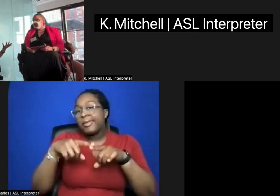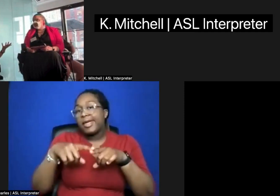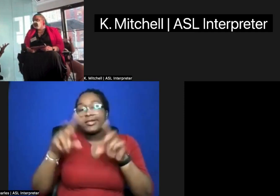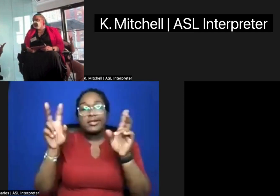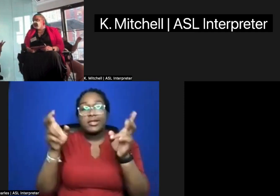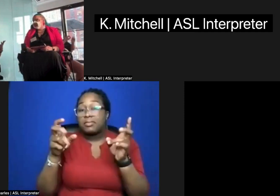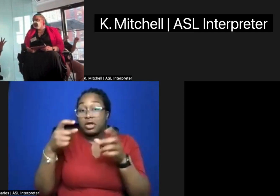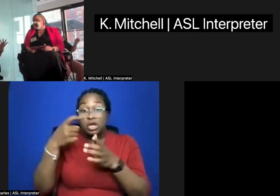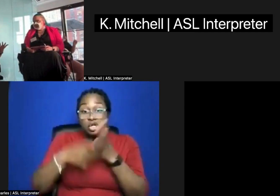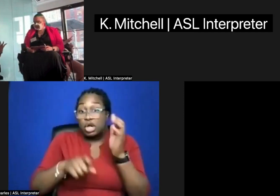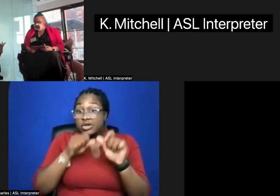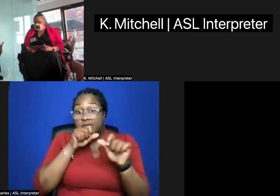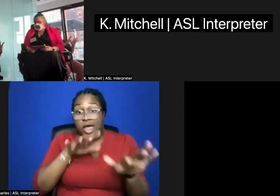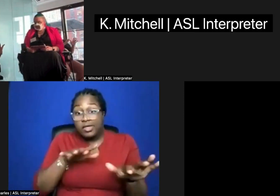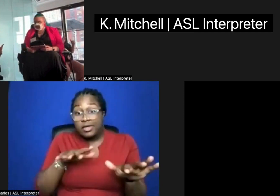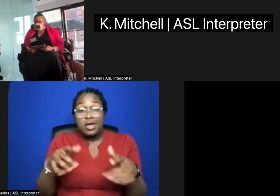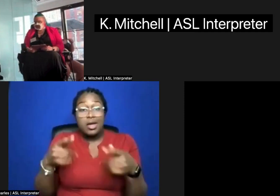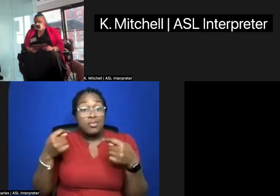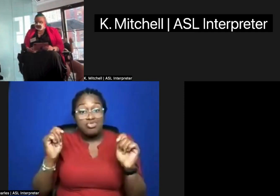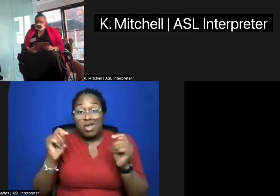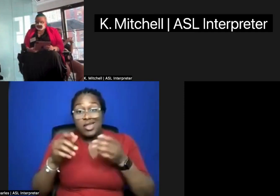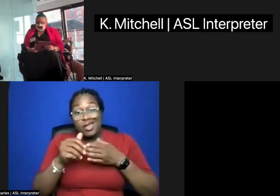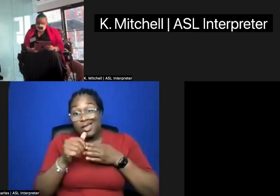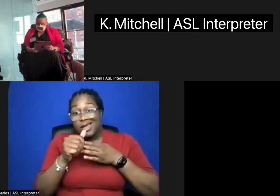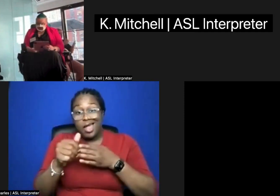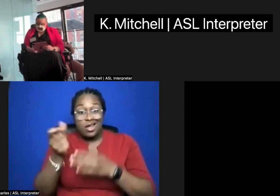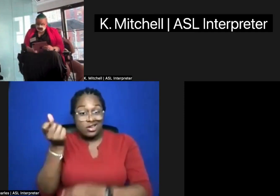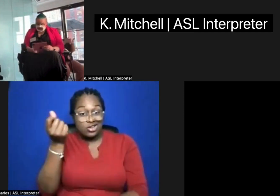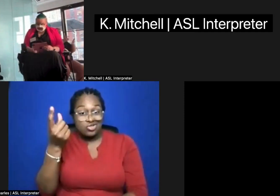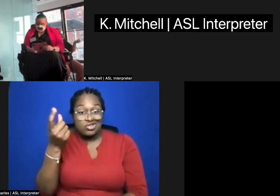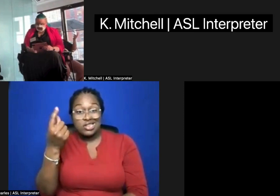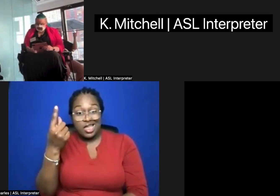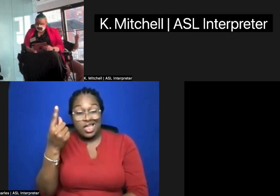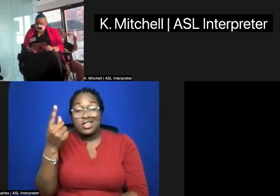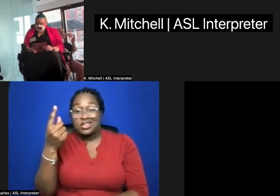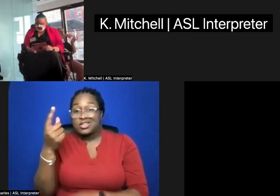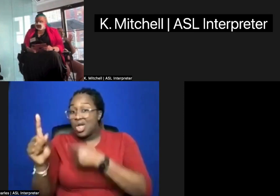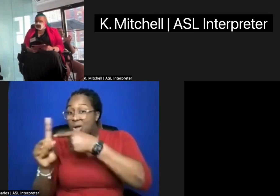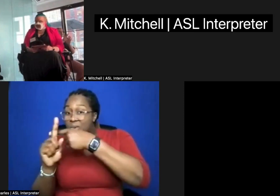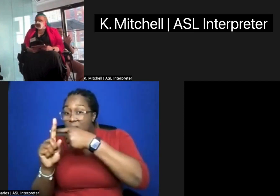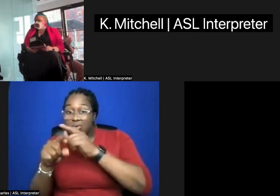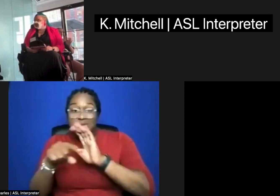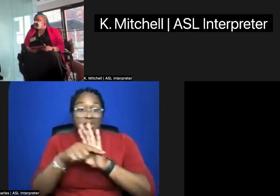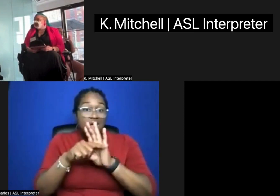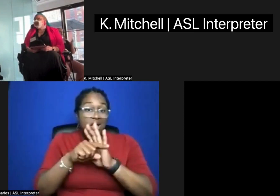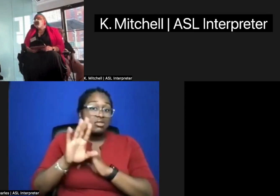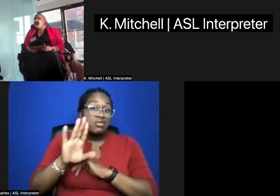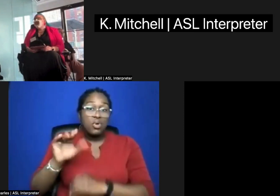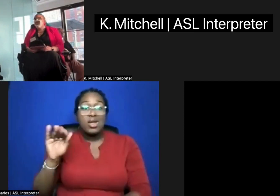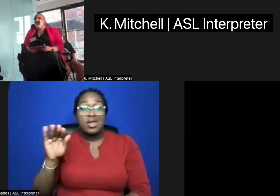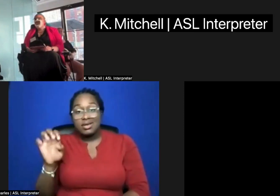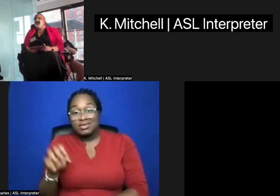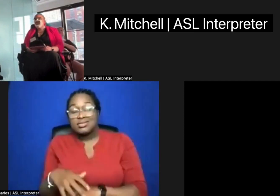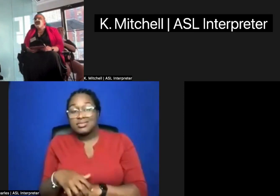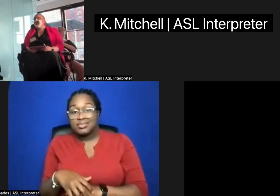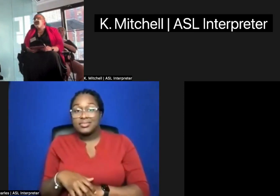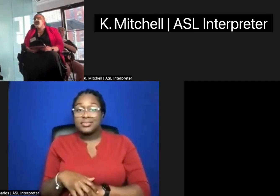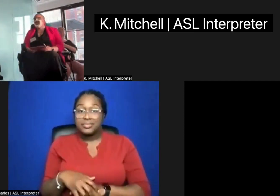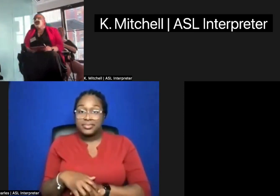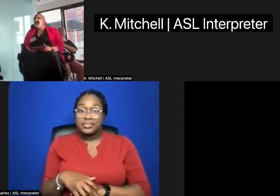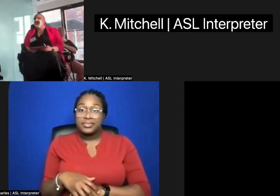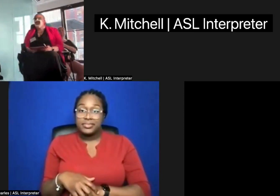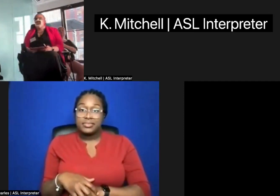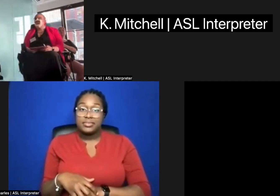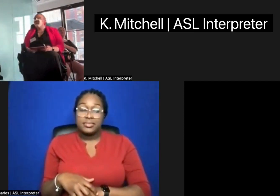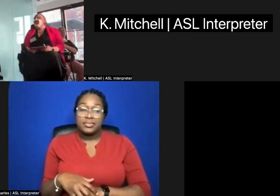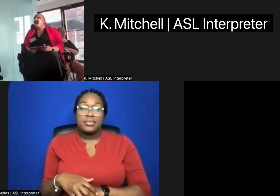anything. I'm here to try to guide you and help you understand the pros and cons of your matter. And say someone, not